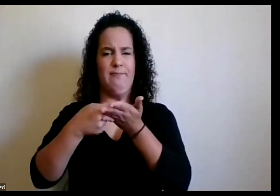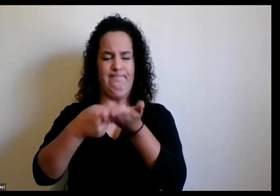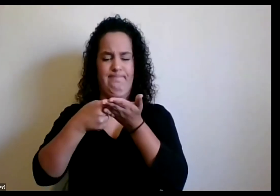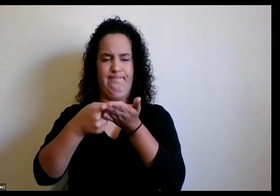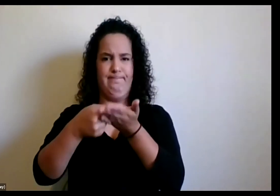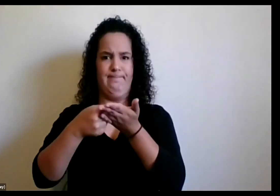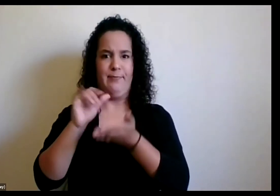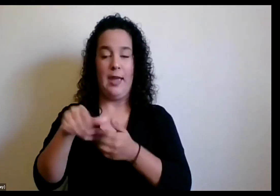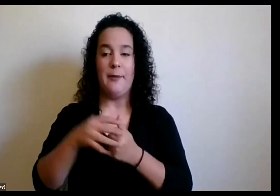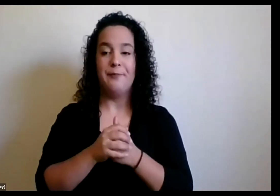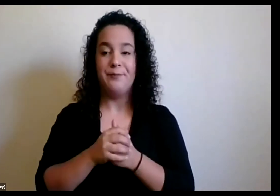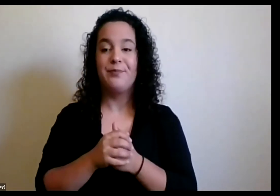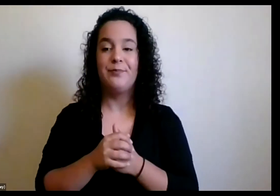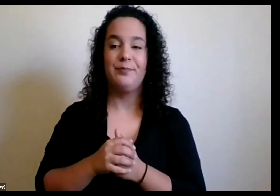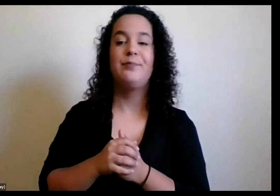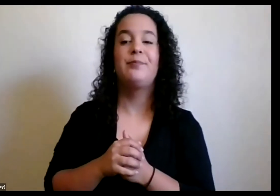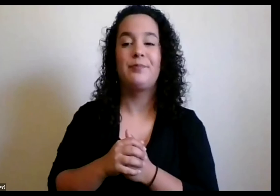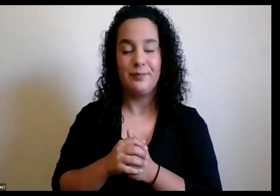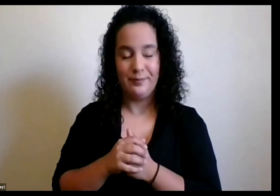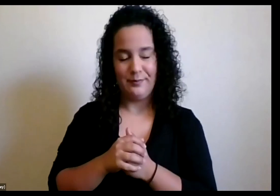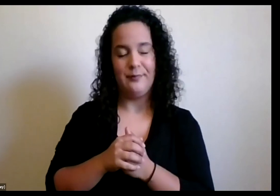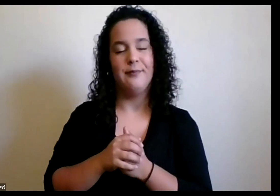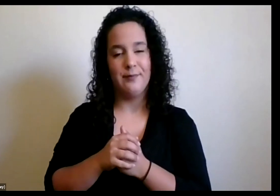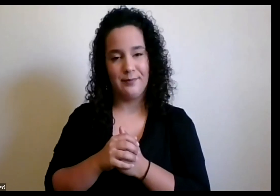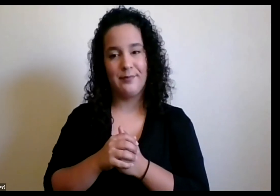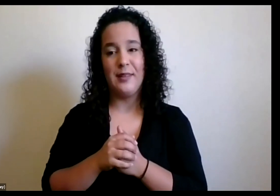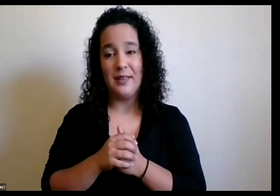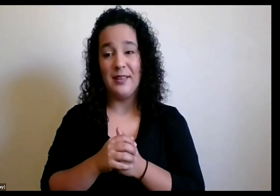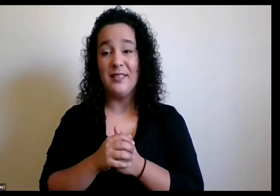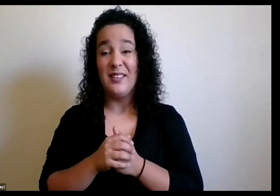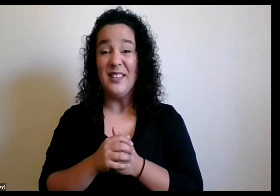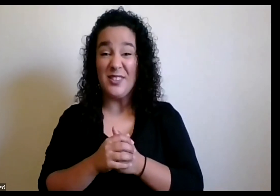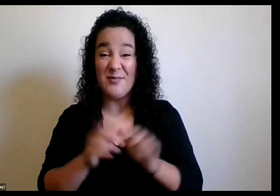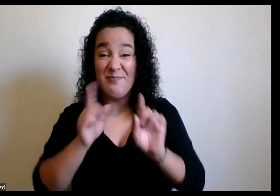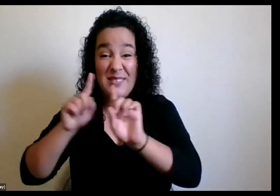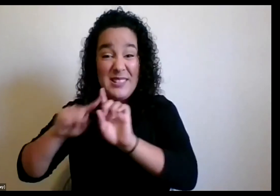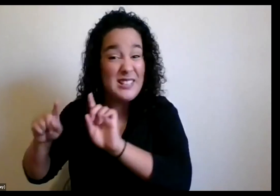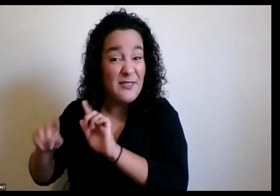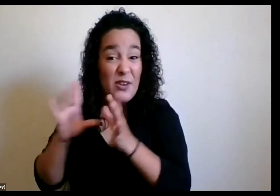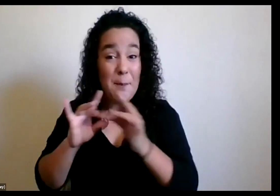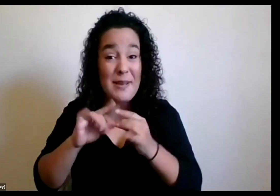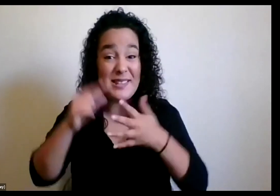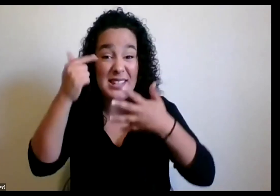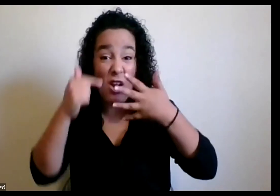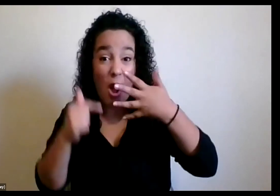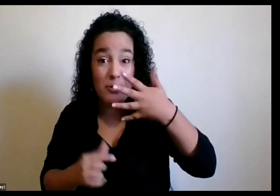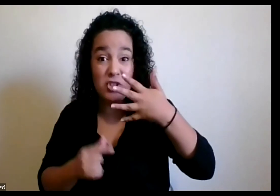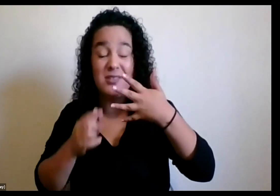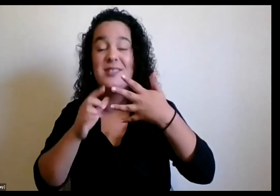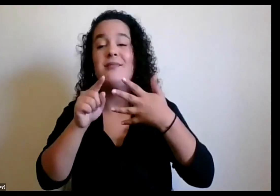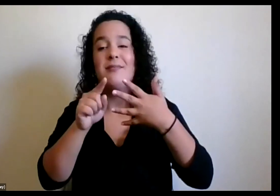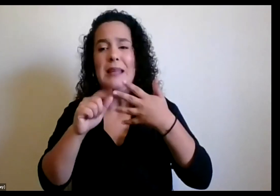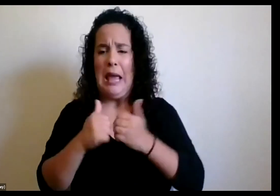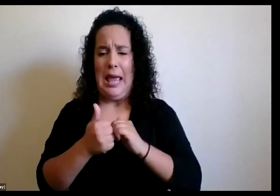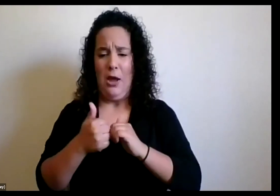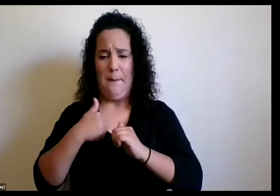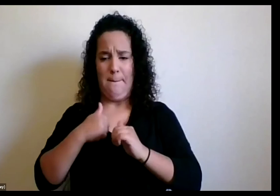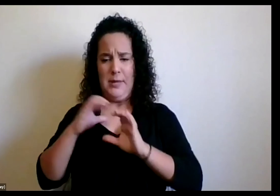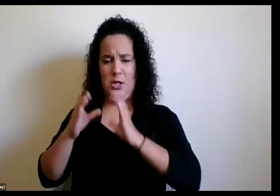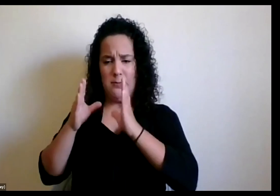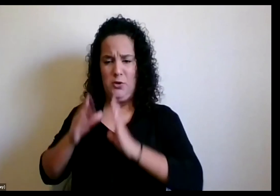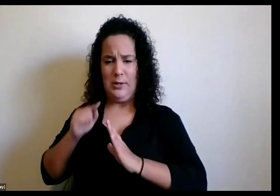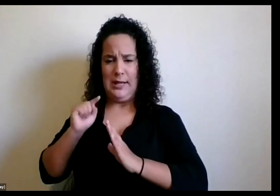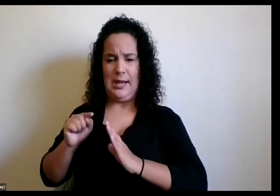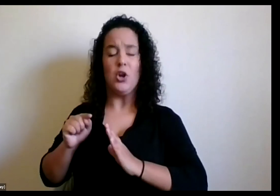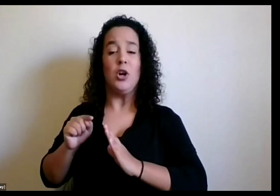I choose and prioritize the different messaging options that are going to be published? How do I, as a communicator on behalf of an